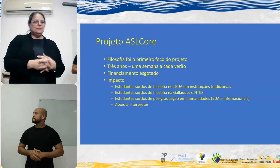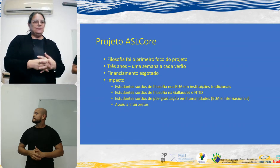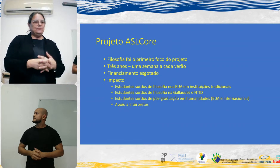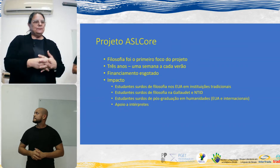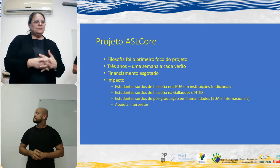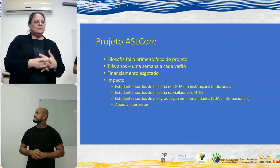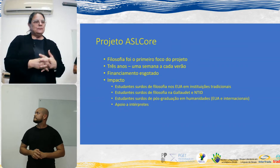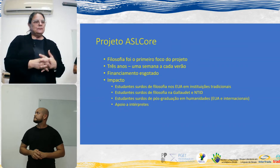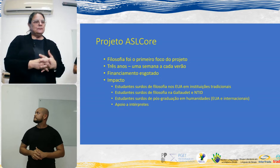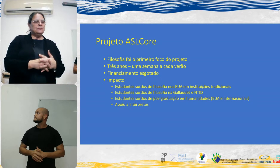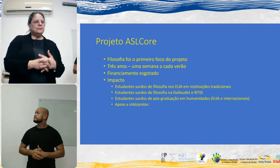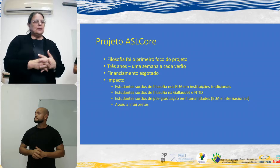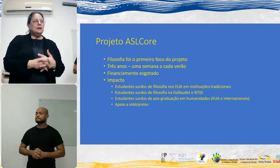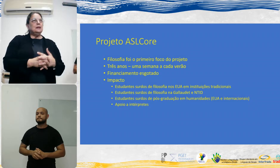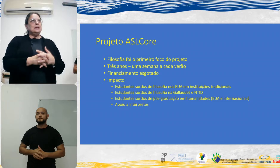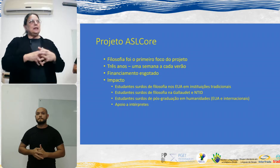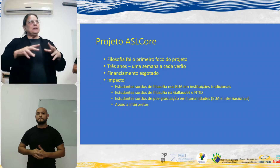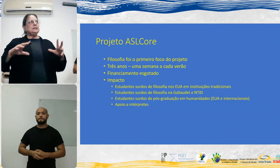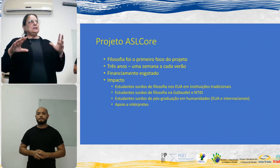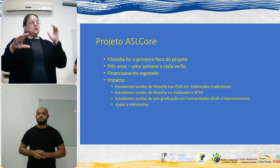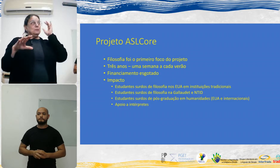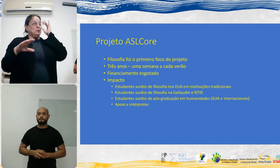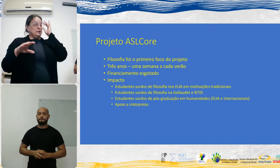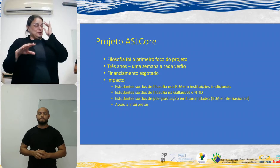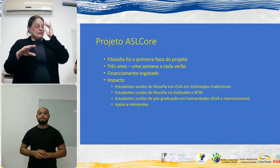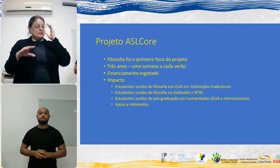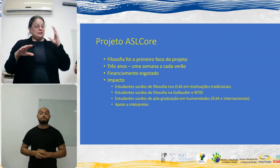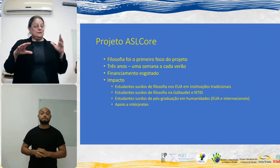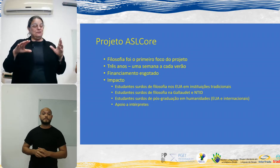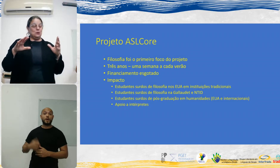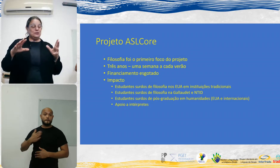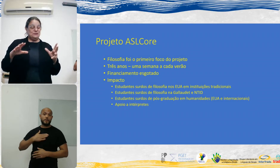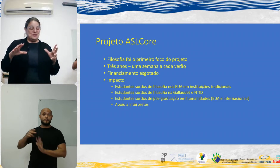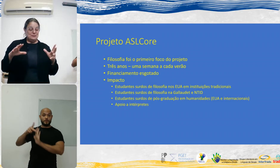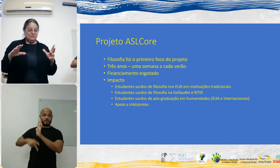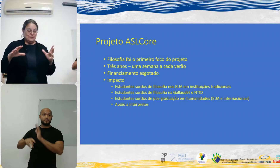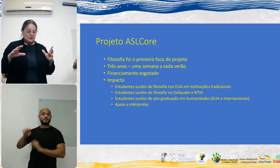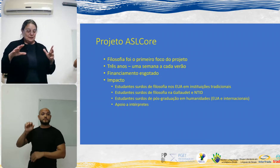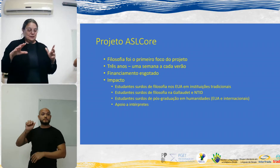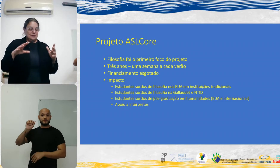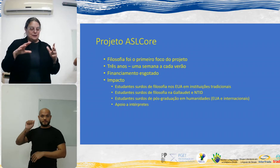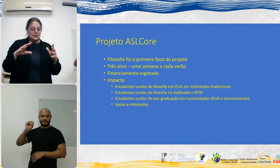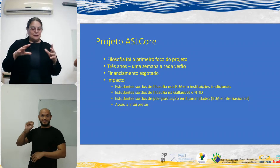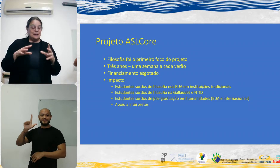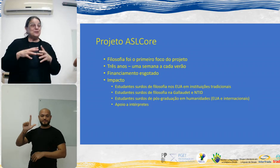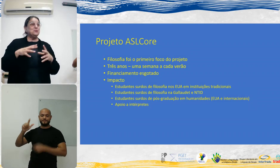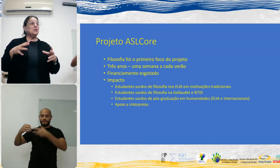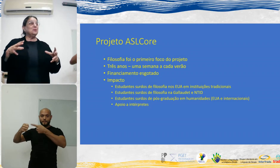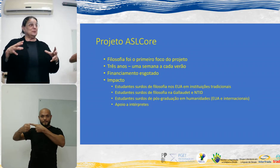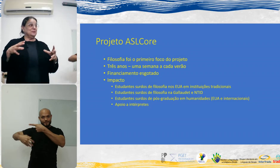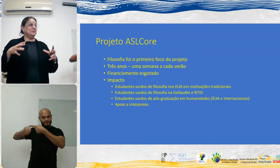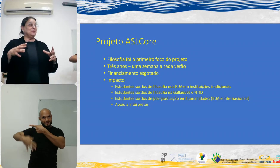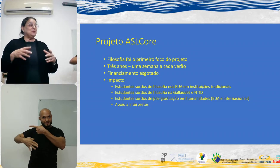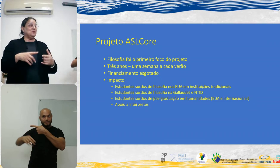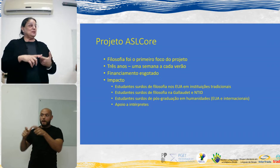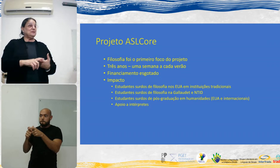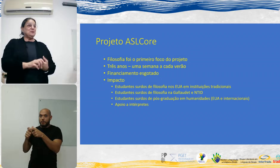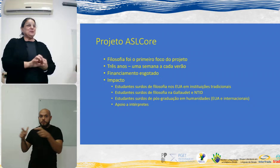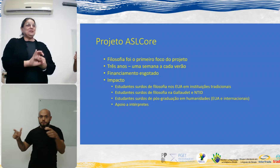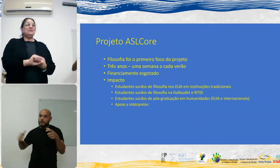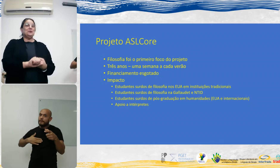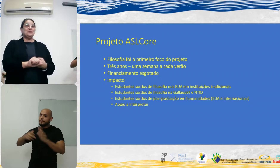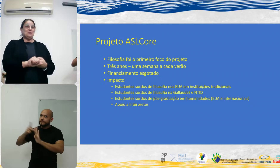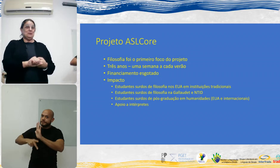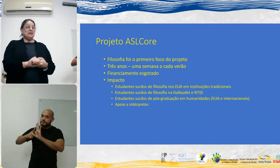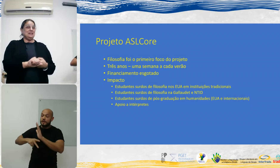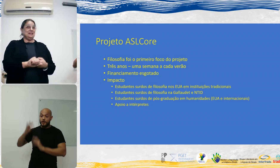So the ASL core project in philosophy has grown. So philosophy was